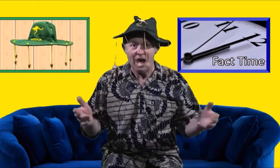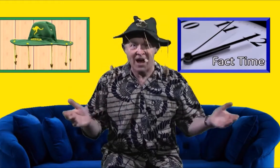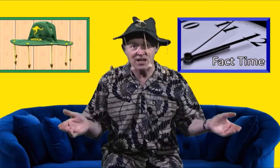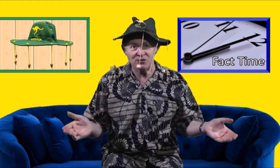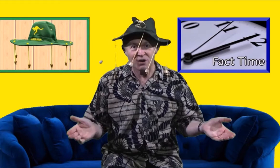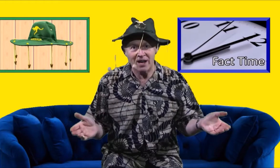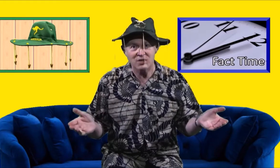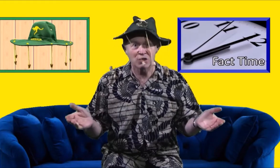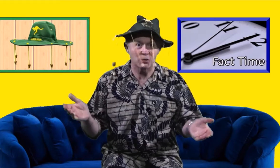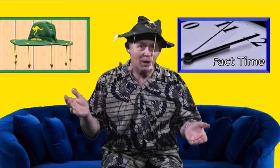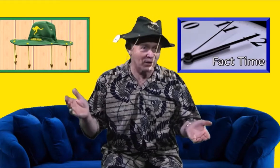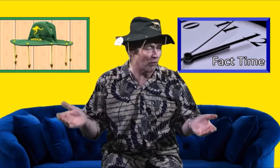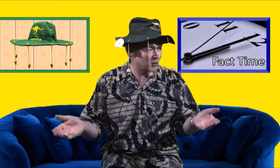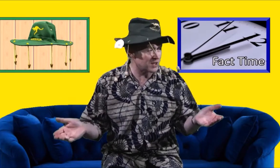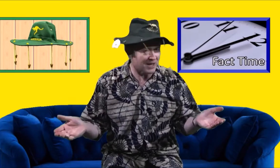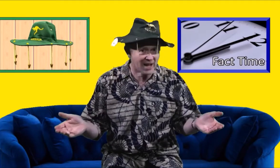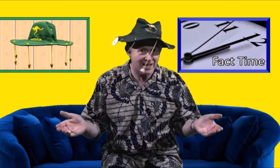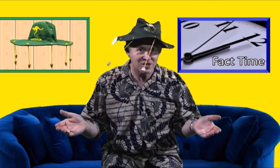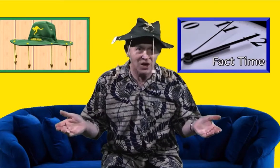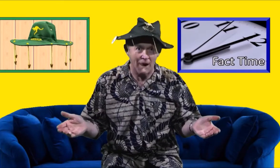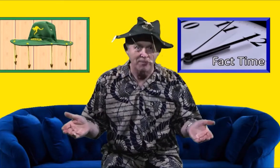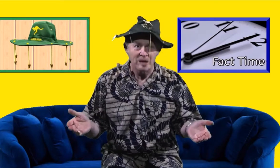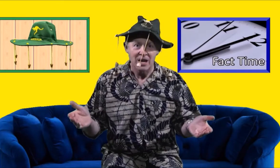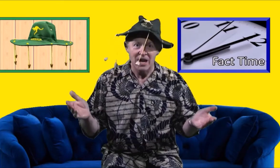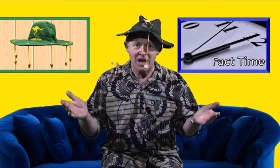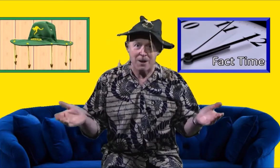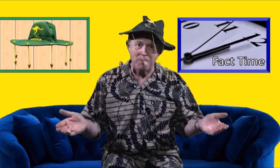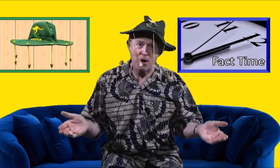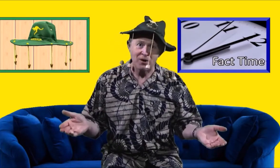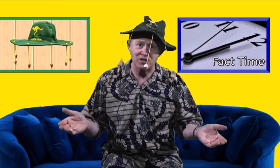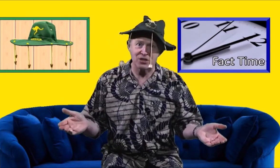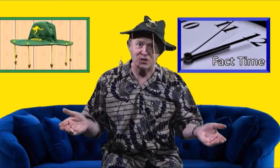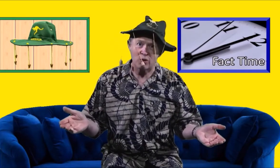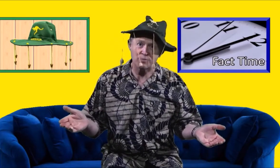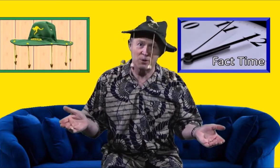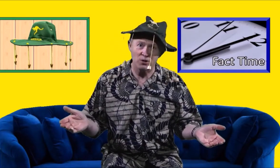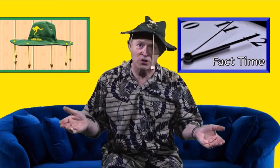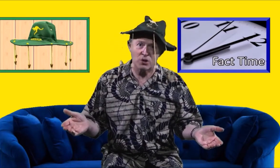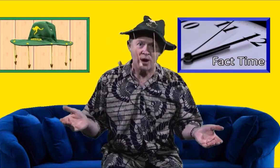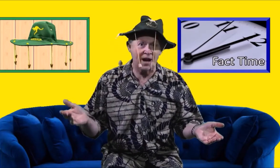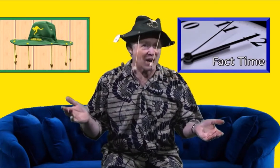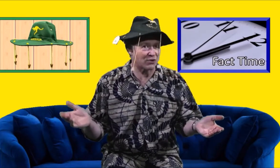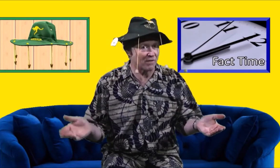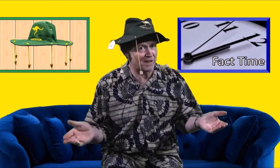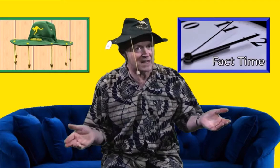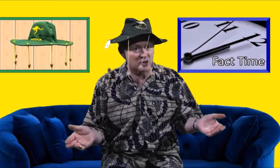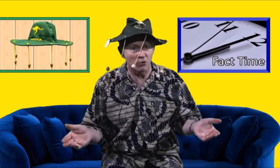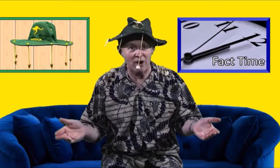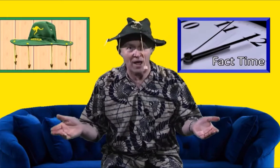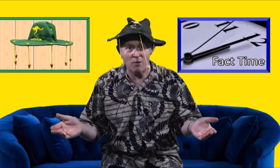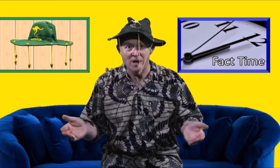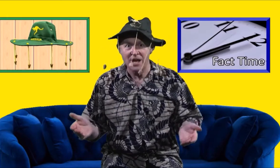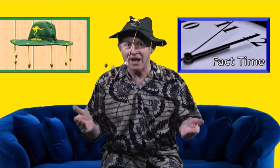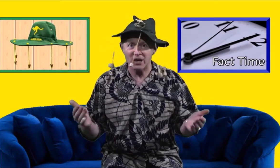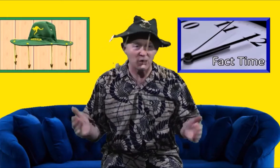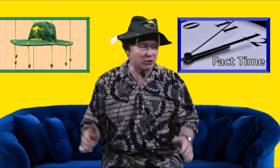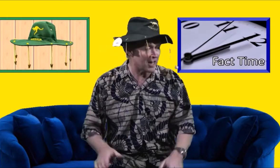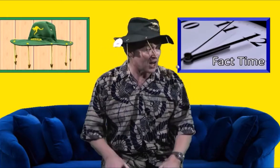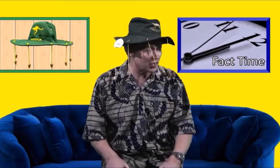its relation to other forces of nature. It applies to the cosmological and astrophysical realm, including